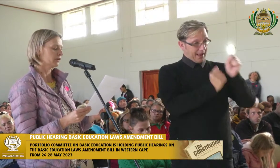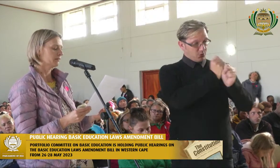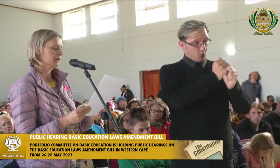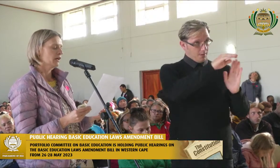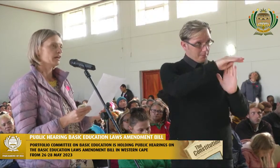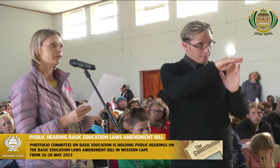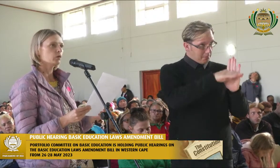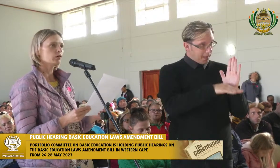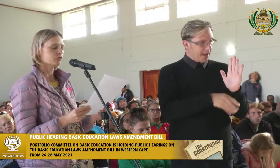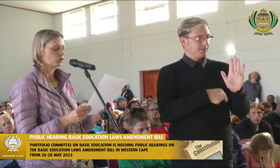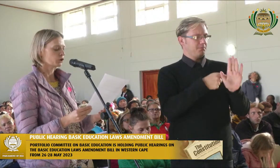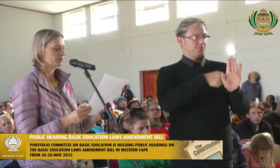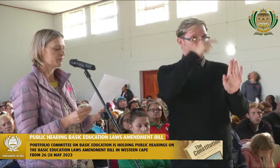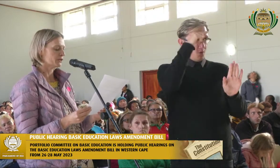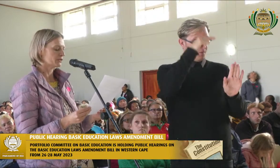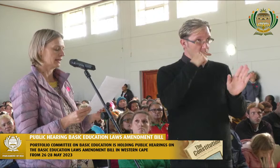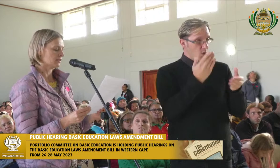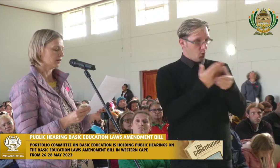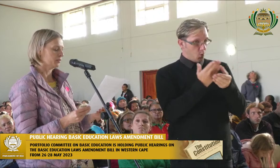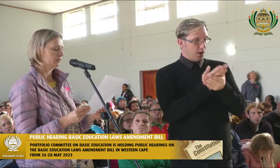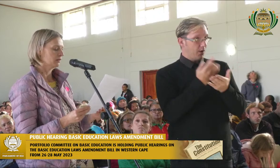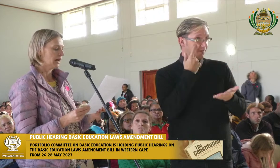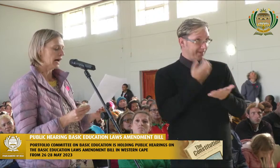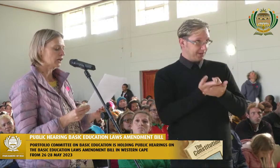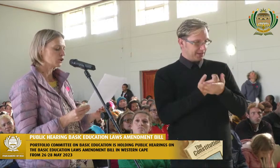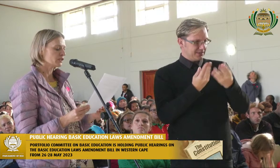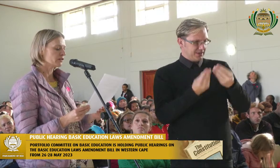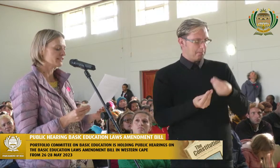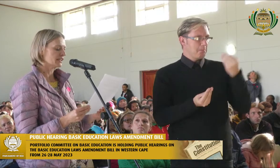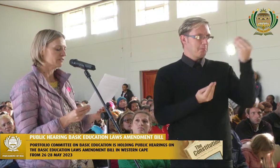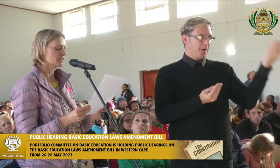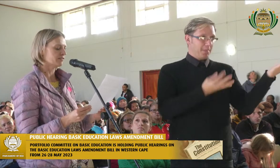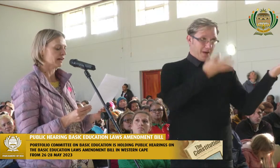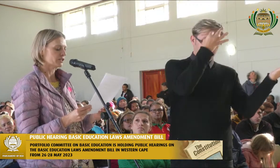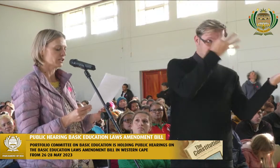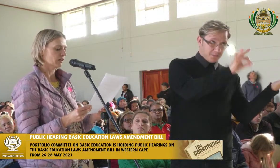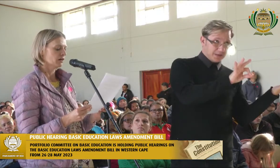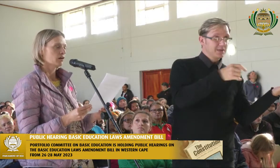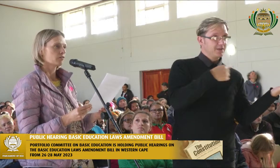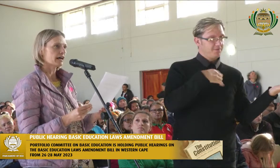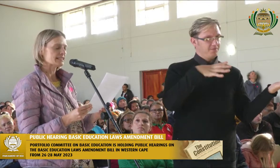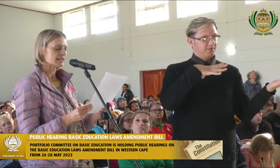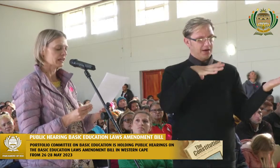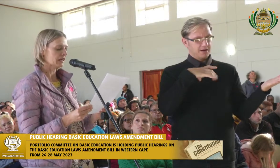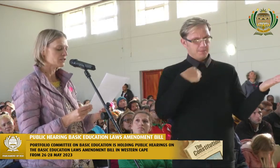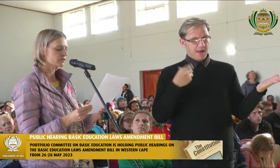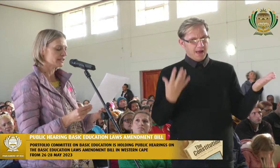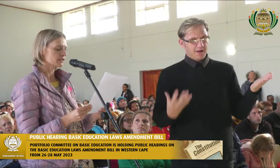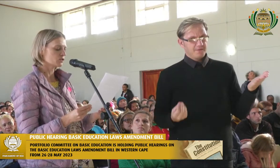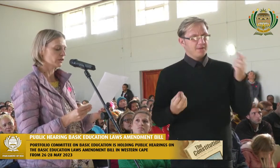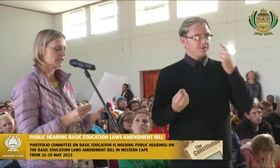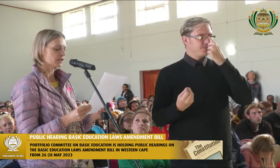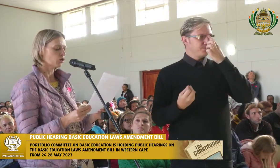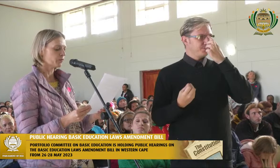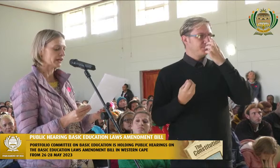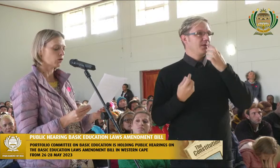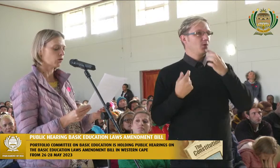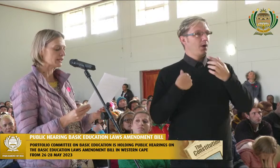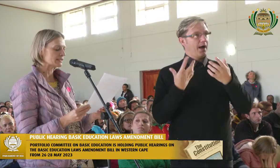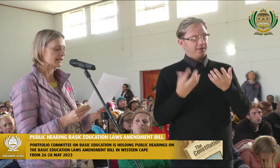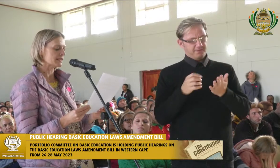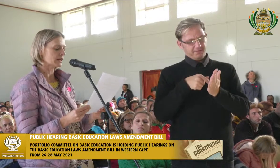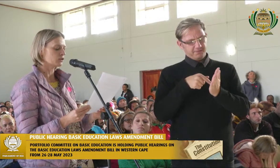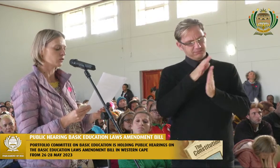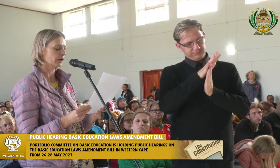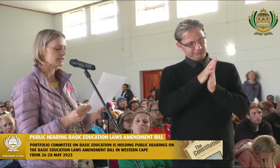portfolio of work. If you will afford me a personal example, our daughter of 7 is flourishing, writing and illustrating stories, incorporating